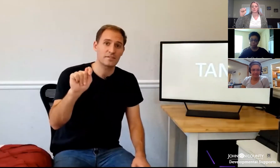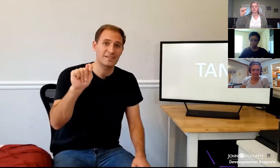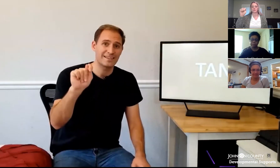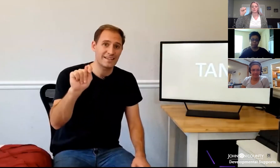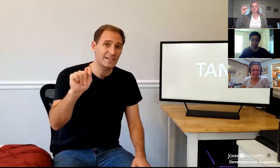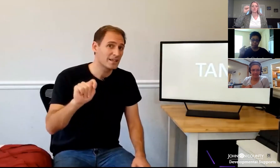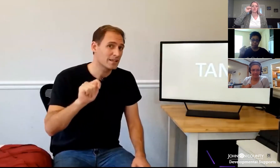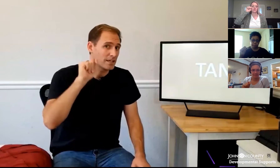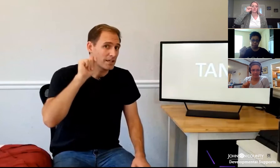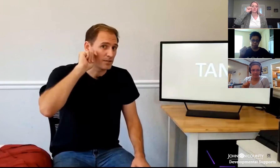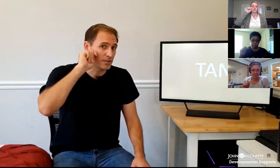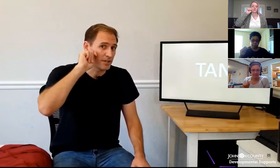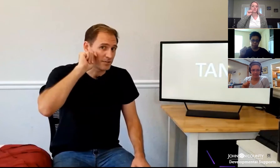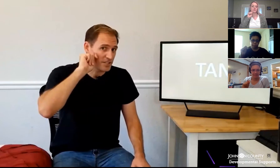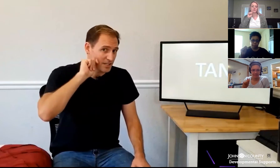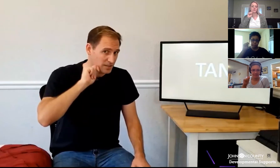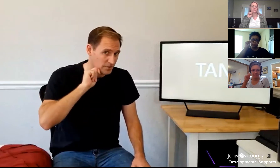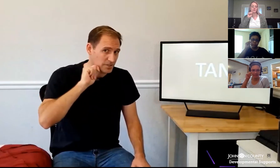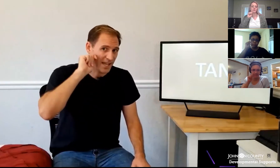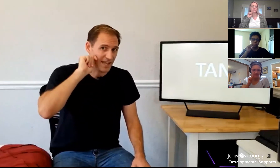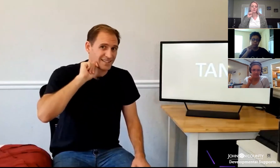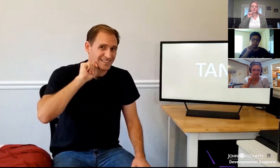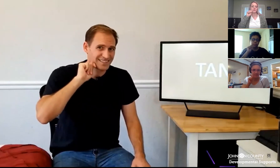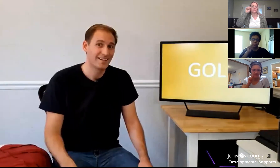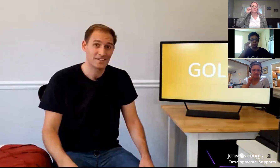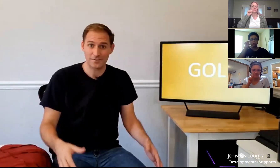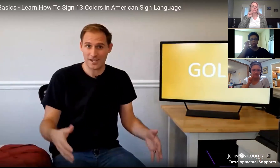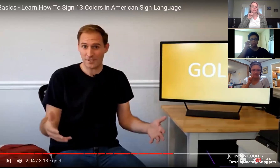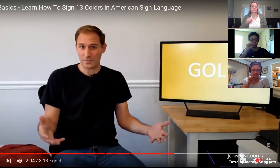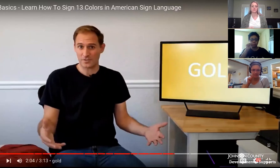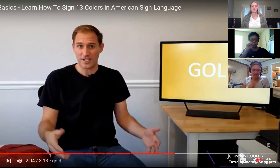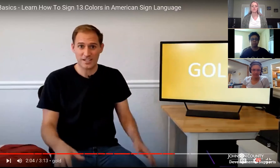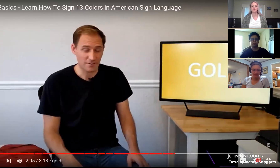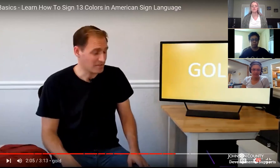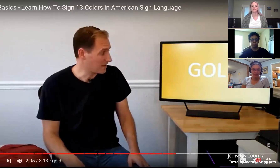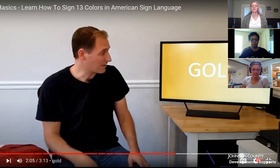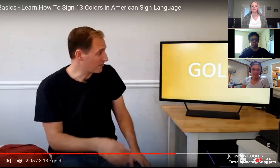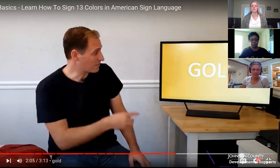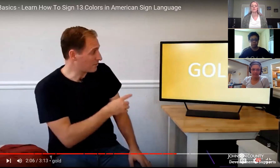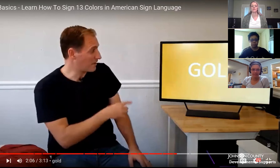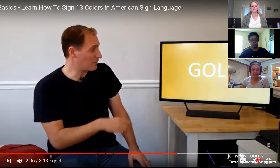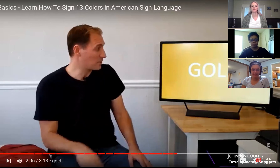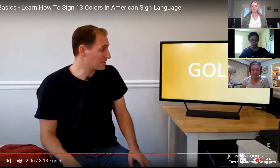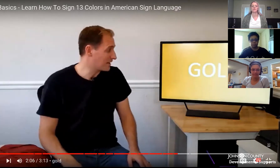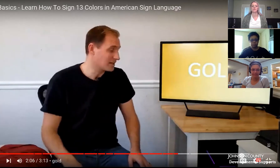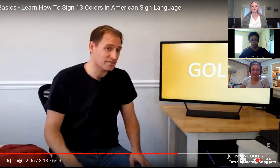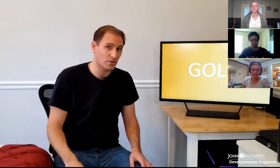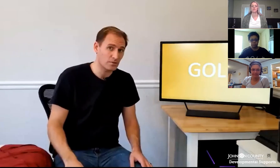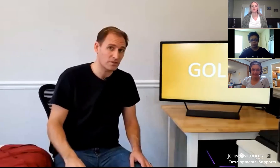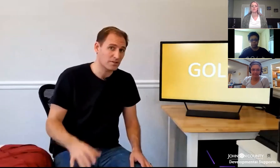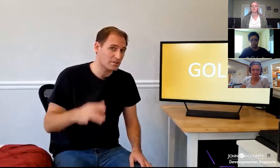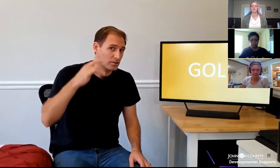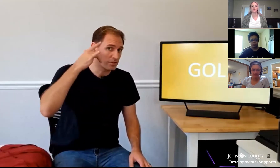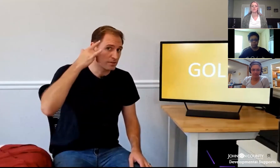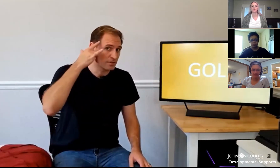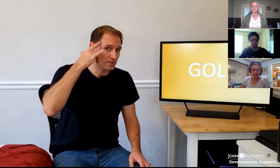your letter T, and you go down your cheek for tan. So now a couple shiny colors. The first one we will be signing is